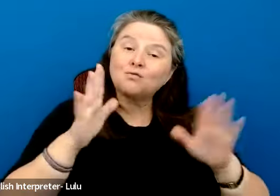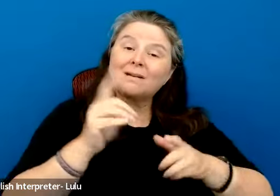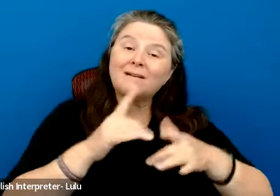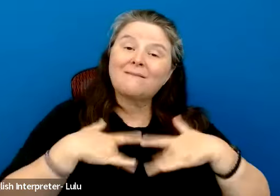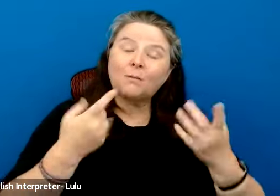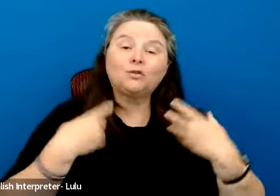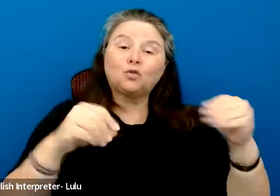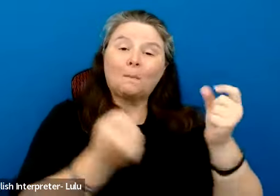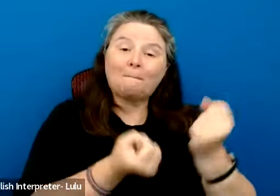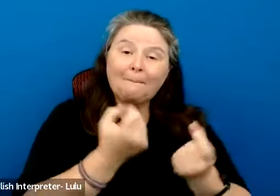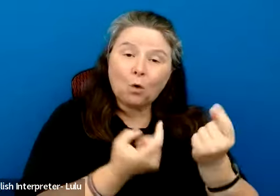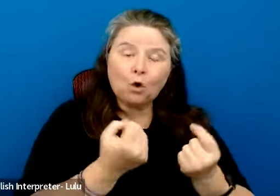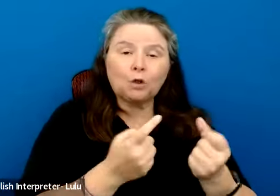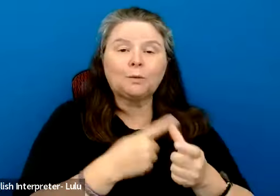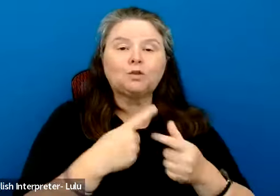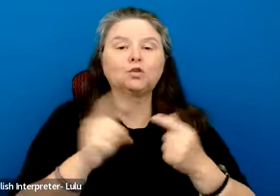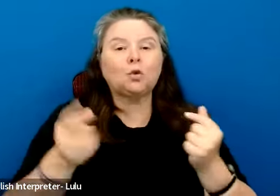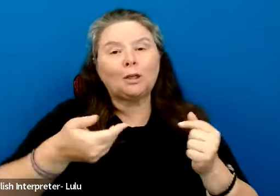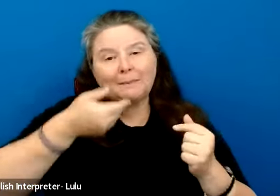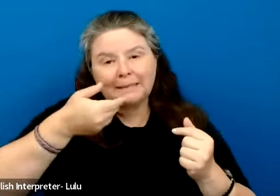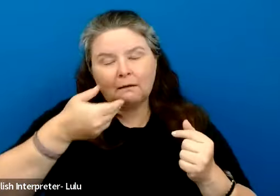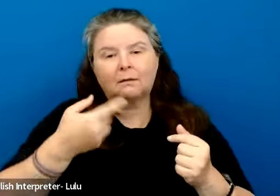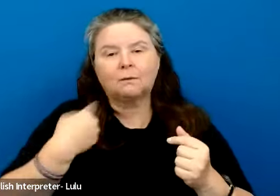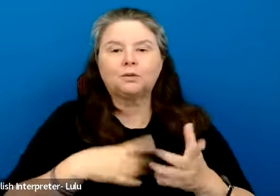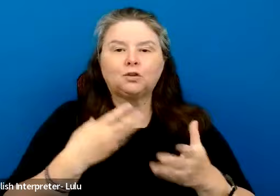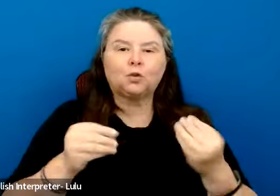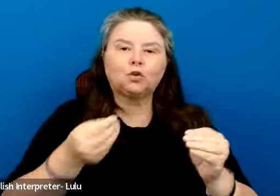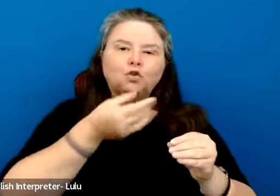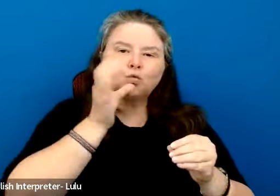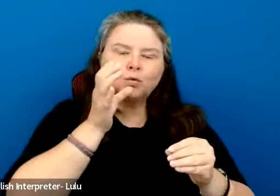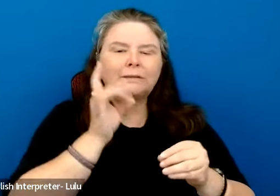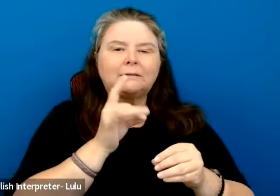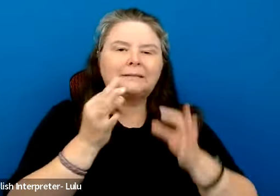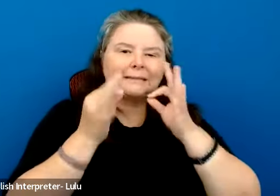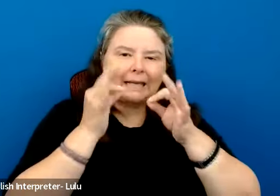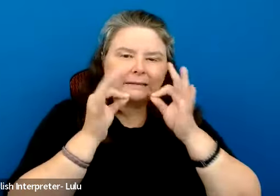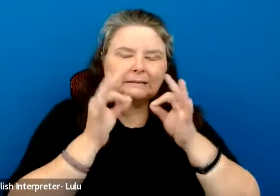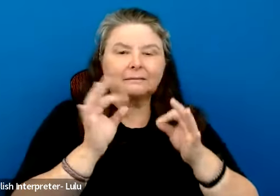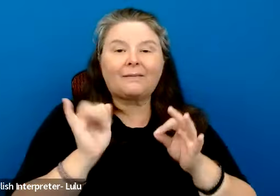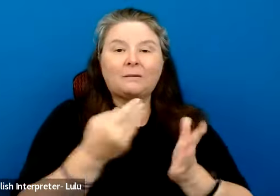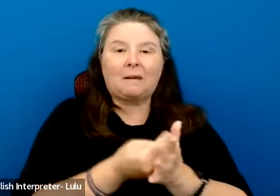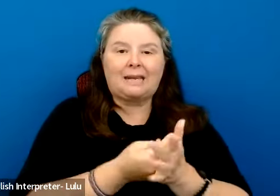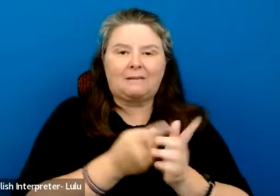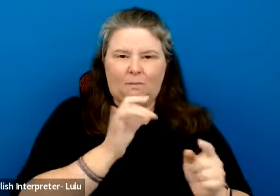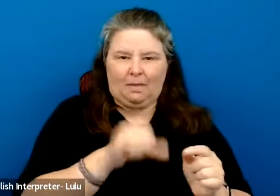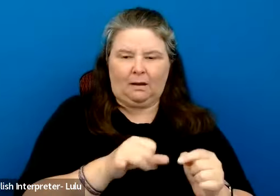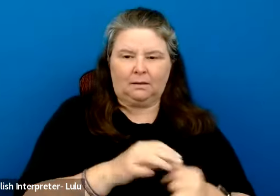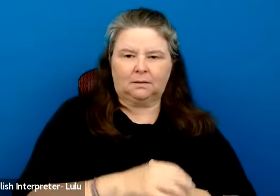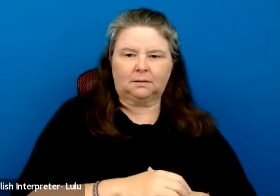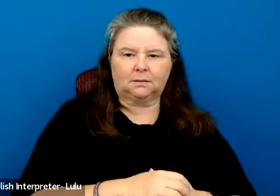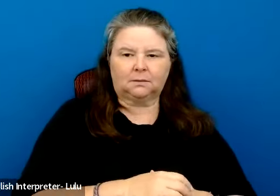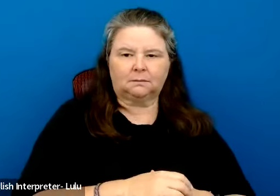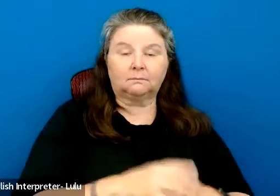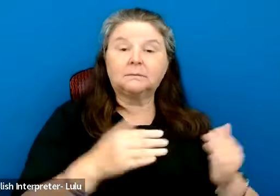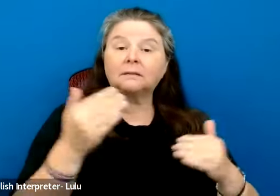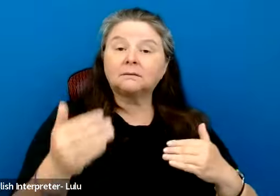sold popcorn, we sold pizza, and we sold drinks and snacks. So that's where the income came from. Next